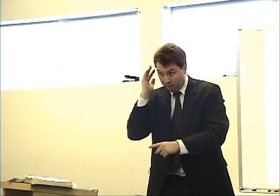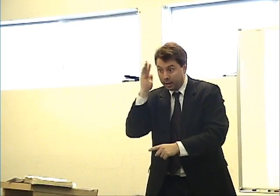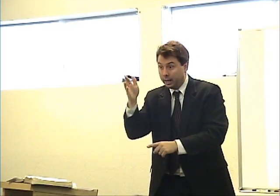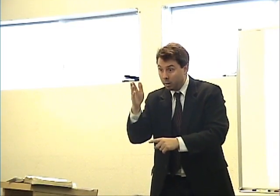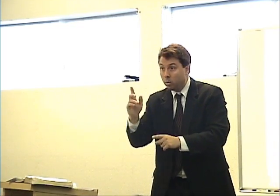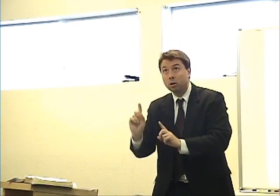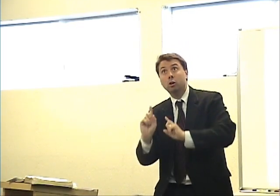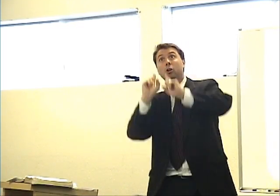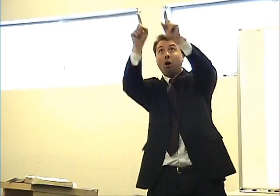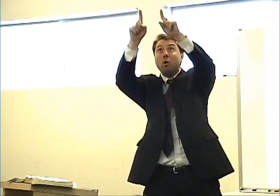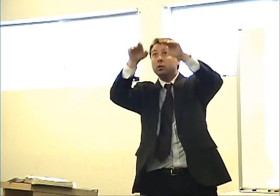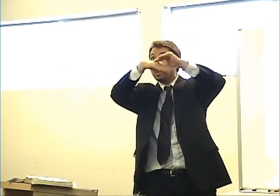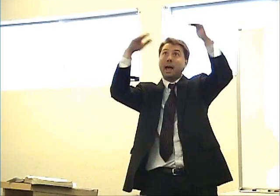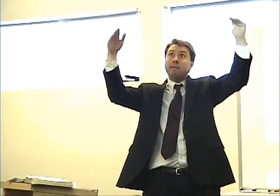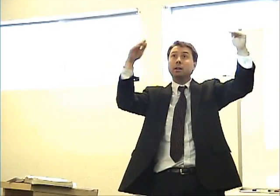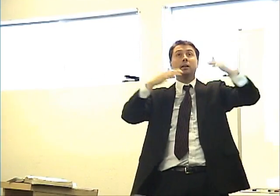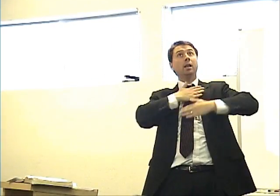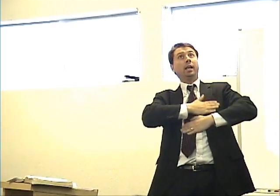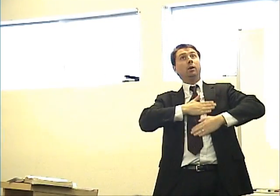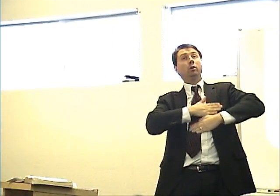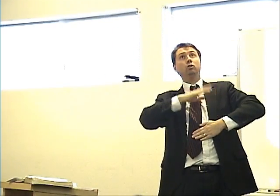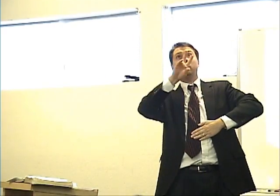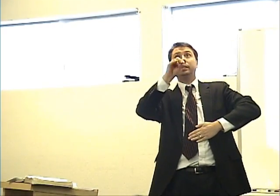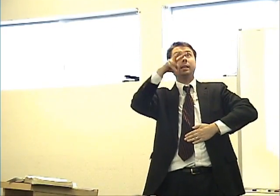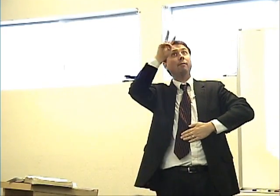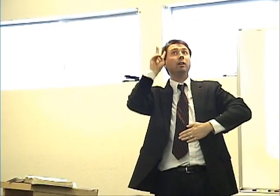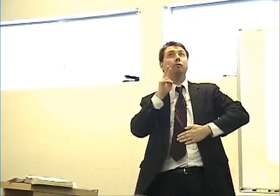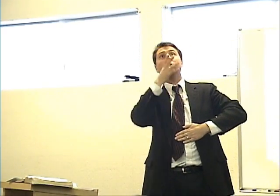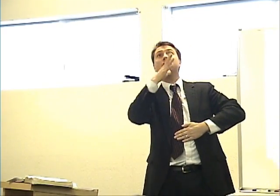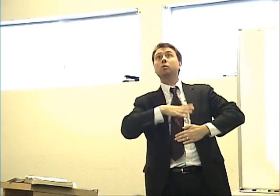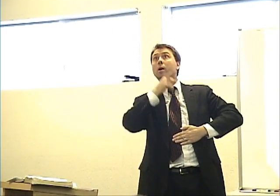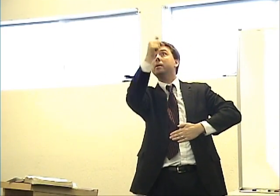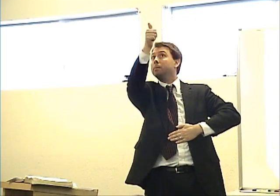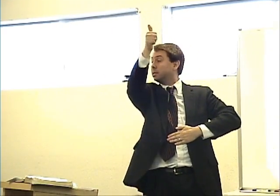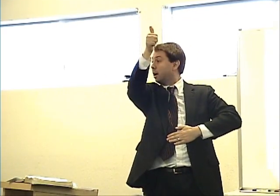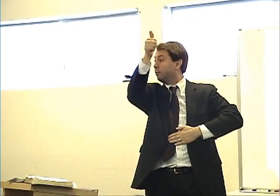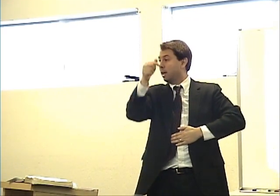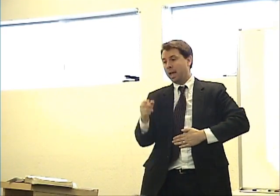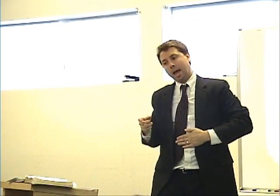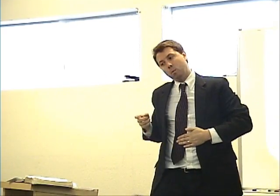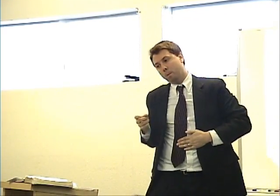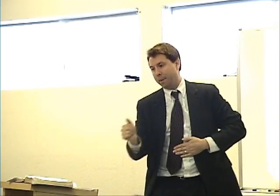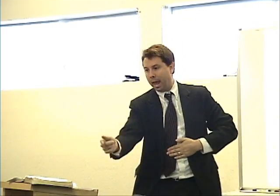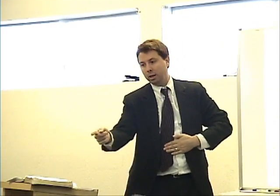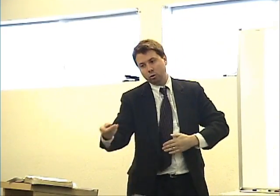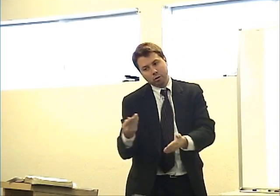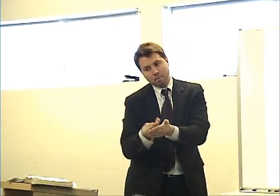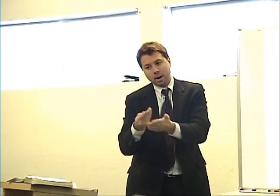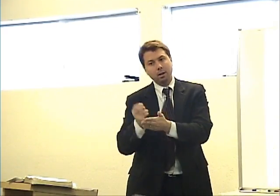he will go to heaven and he will enjoy 70 virgin women himself and will pay you the money,